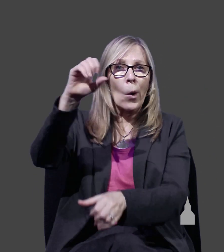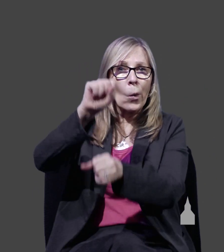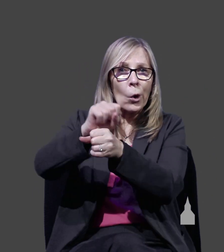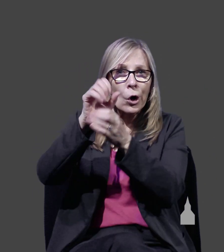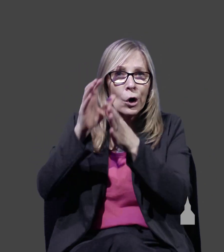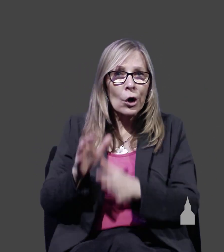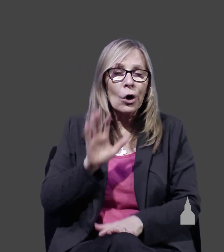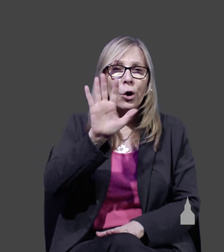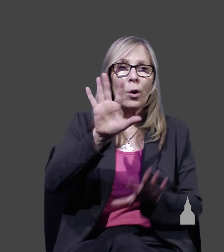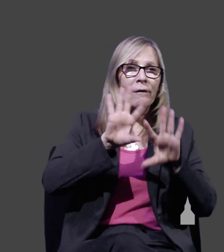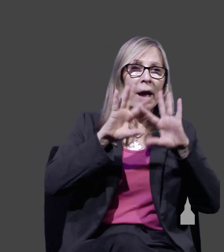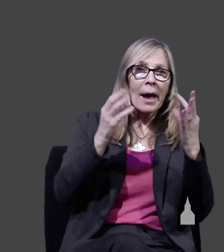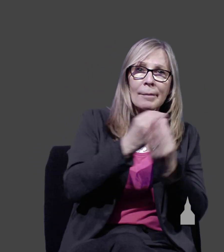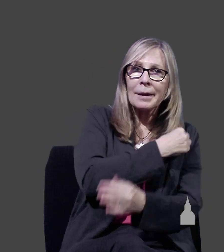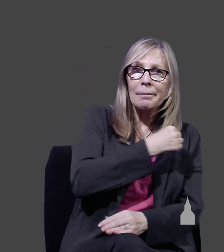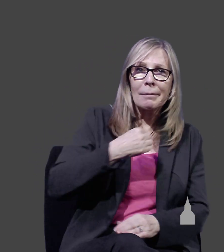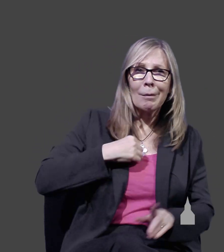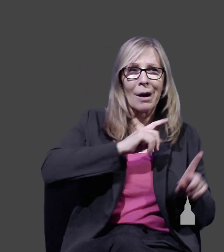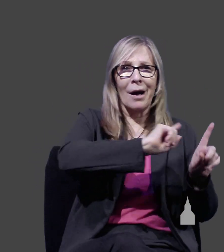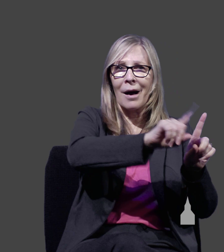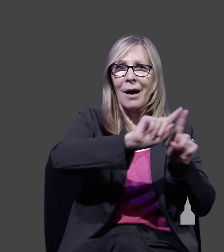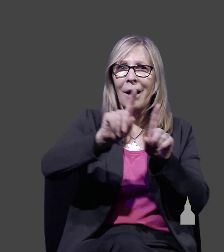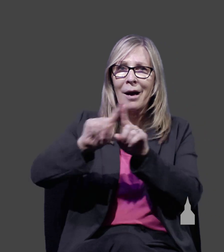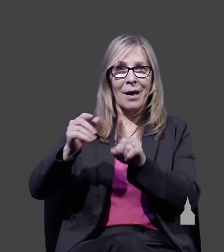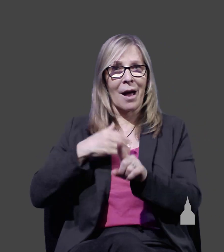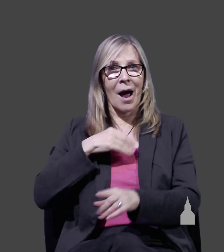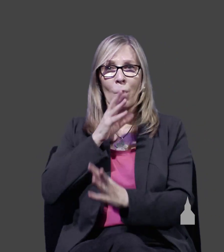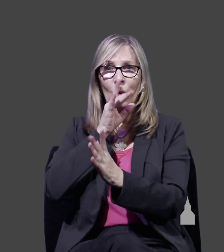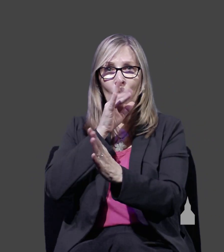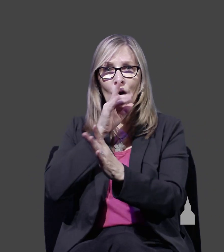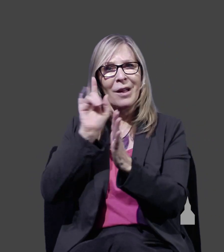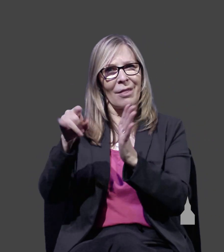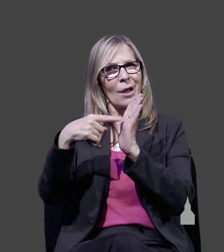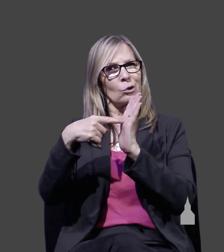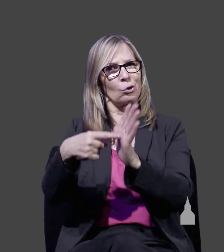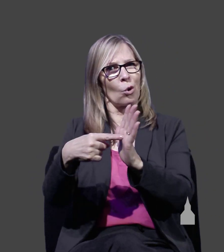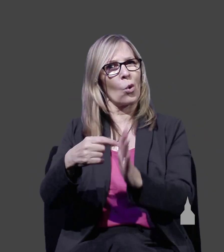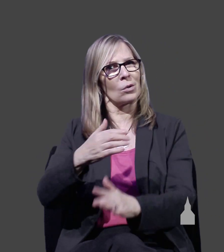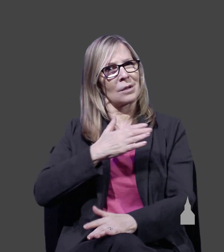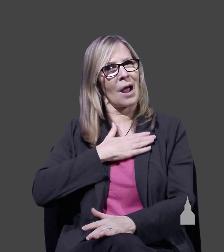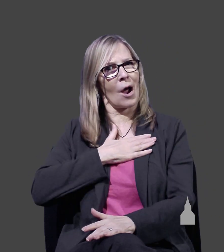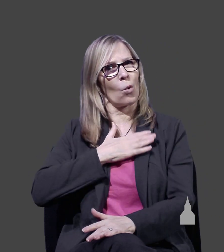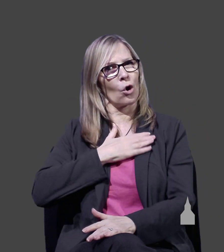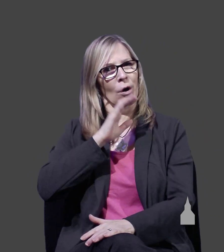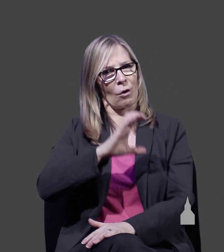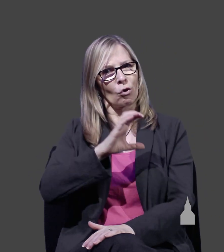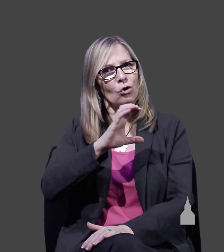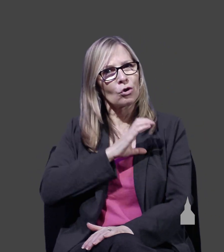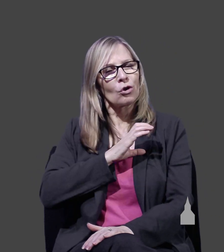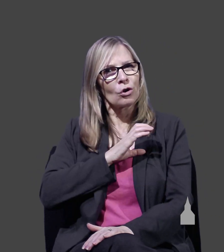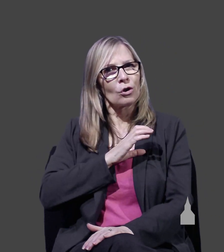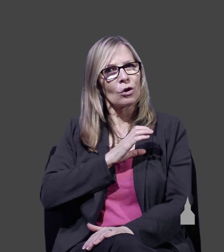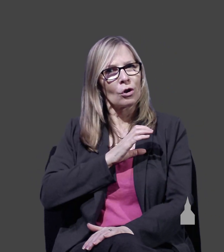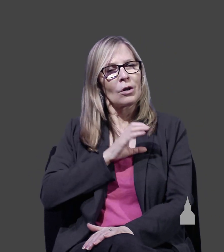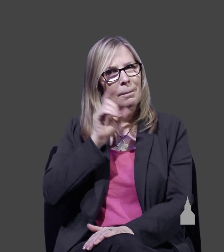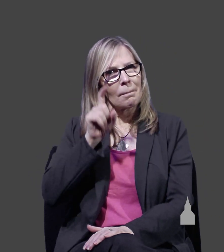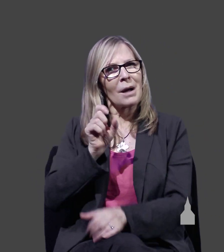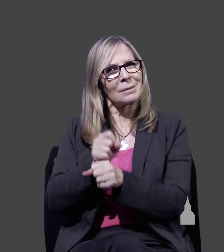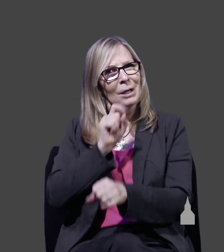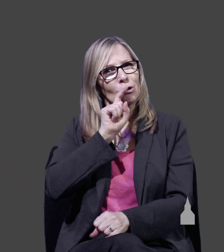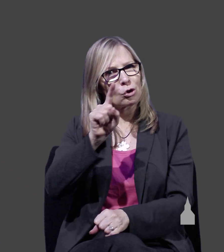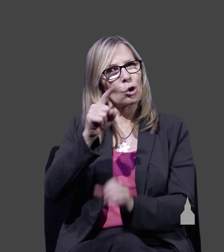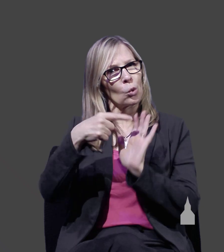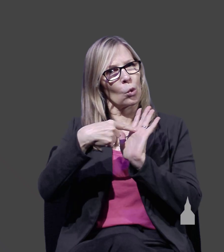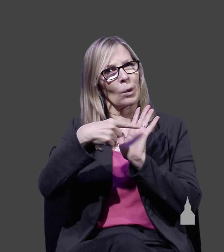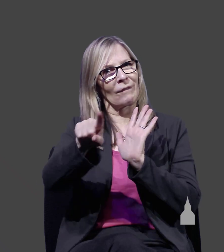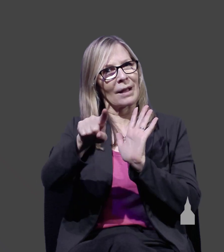It applies to your family members. Our words are a reflection of our hearts and character, and we need to make sure that we're reflecting